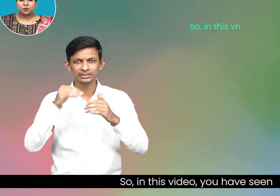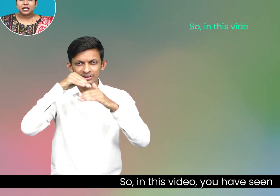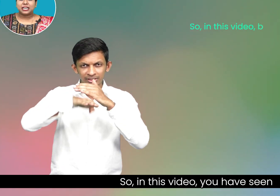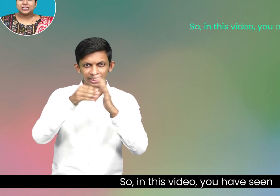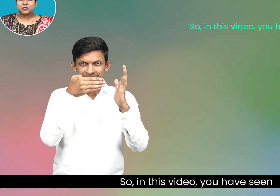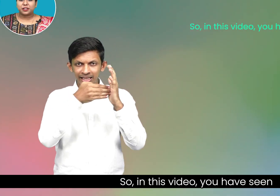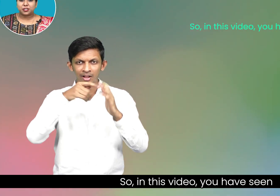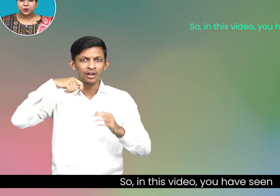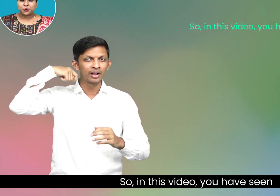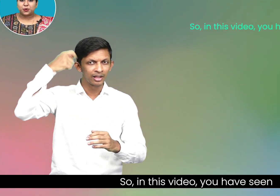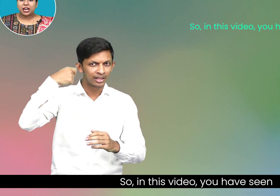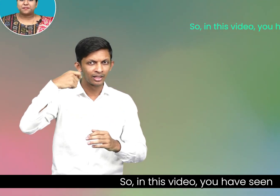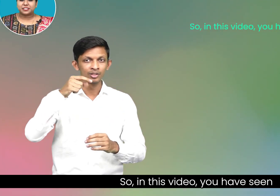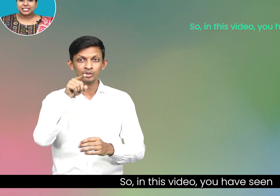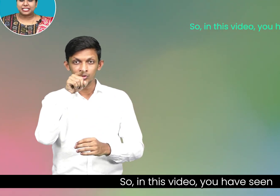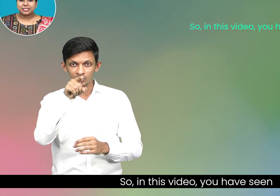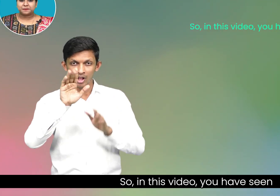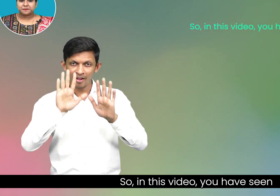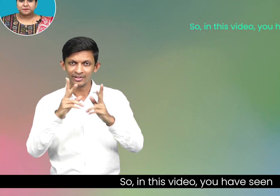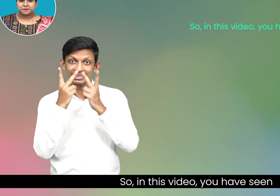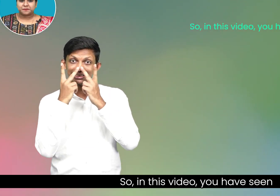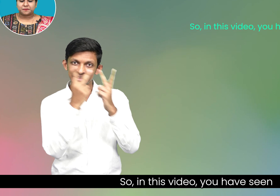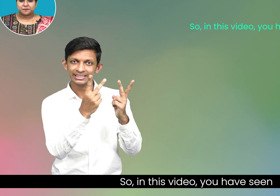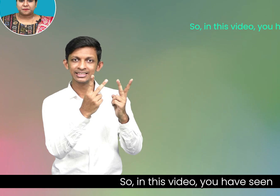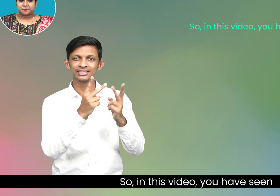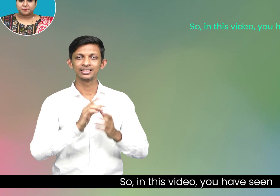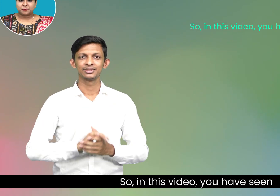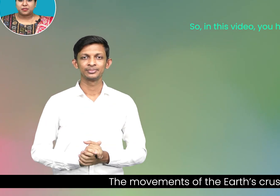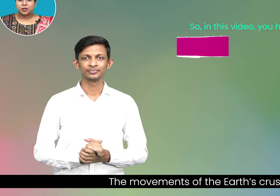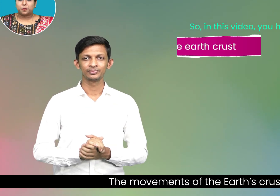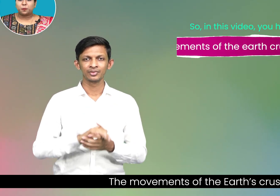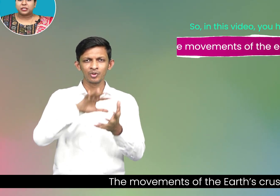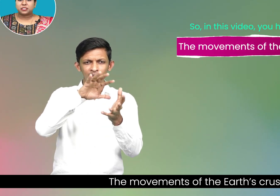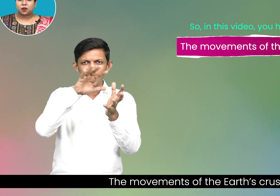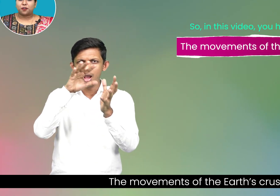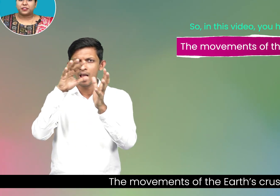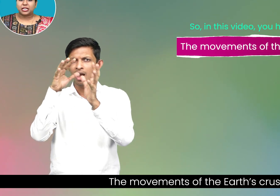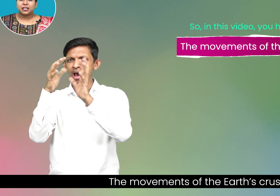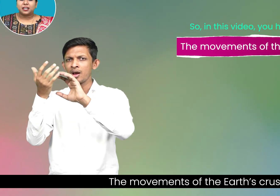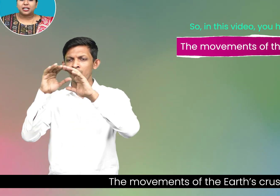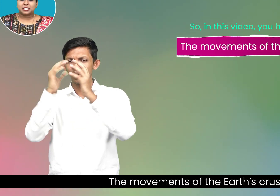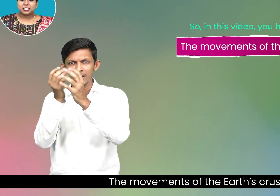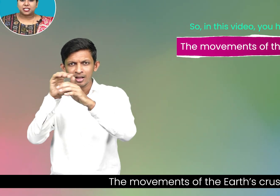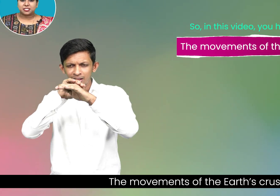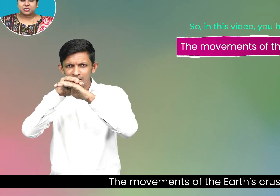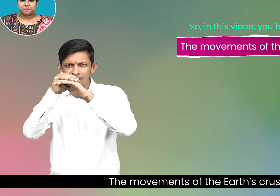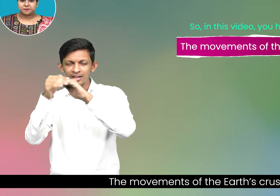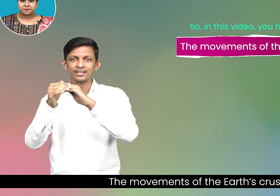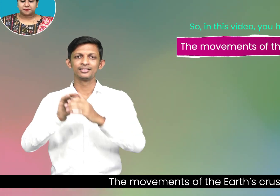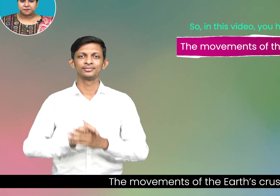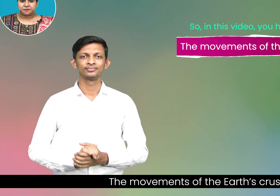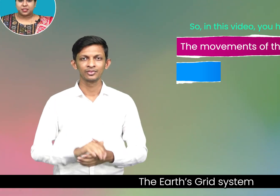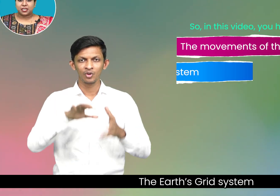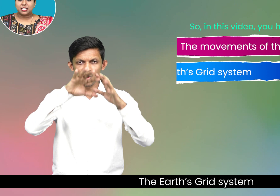So, in this video, you have seen the movements of the Earth's crust.